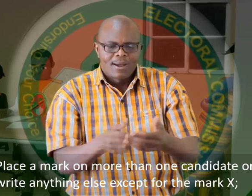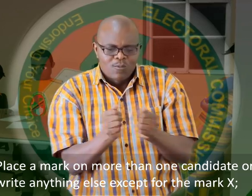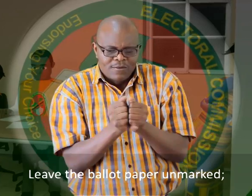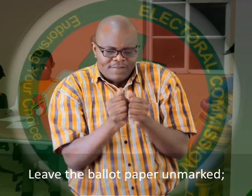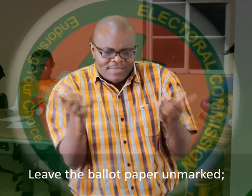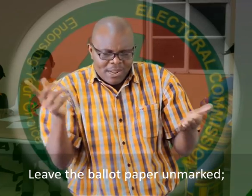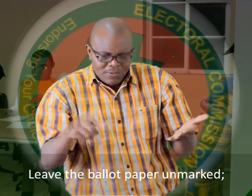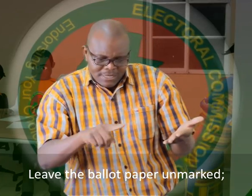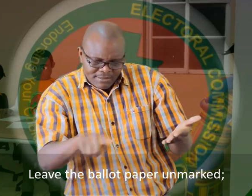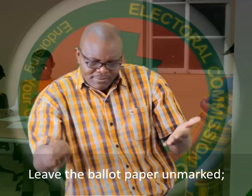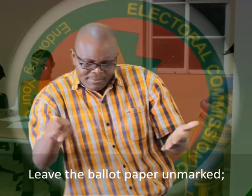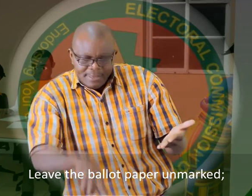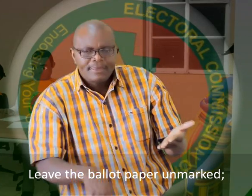Leave the ballot paper unmarked.